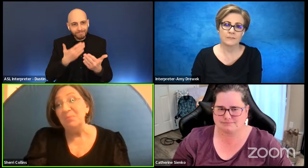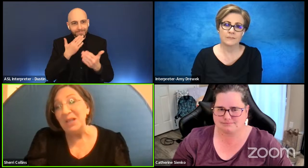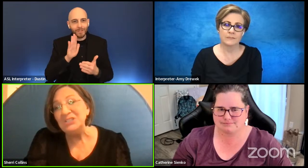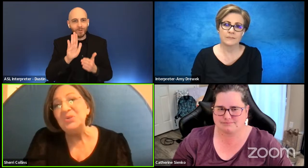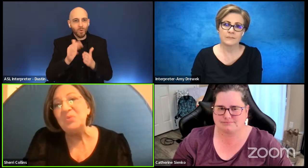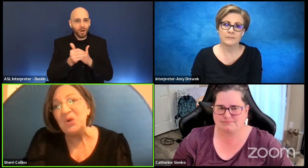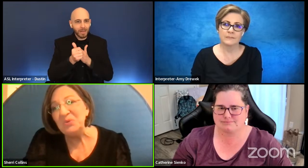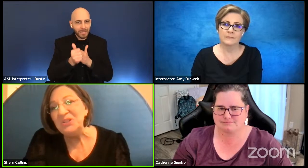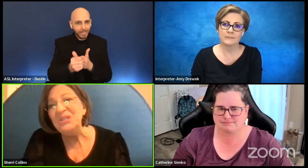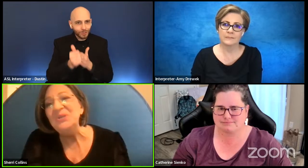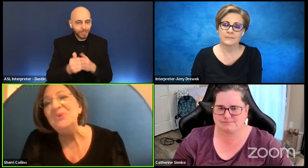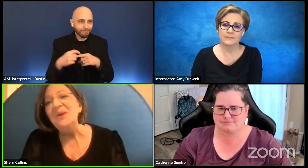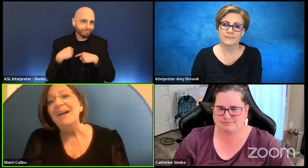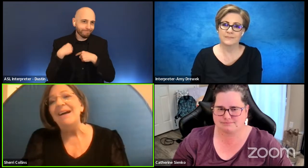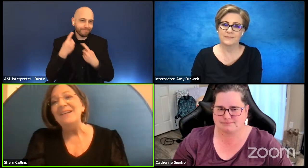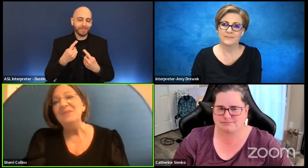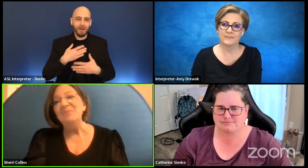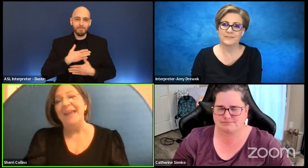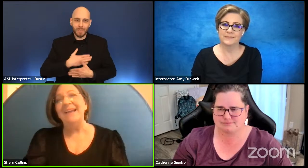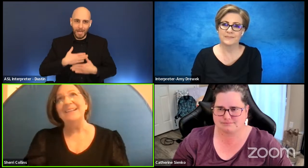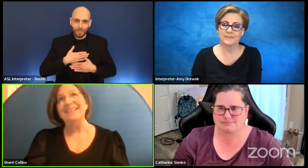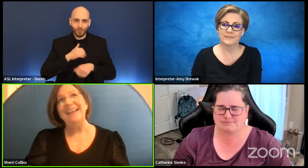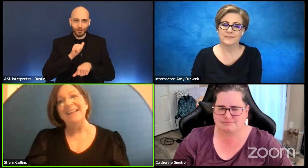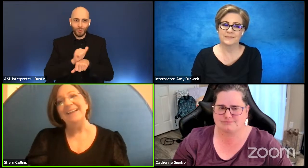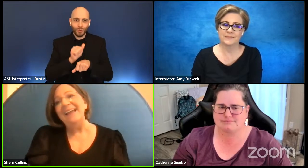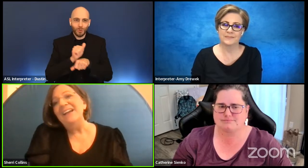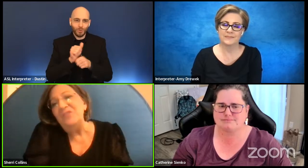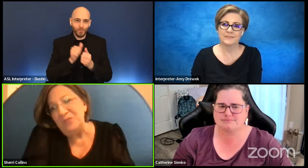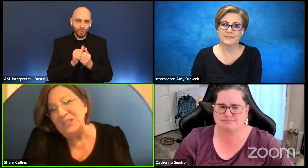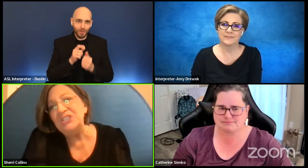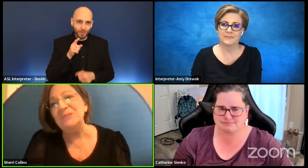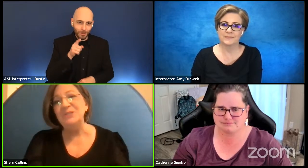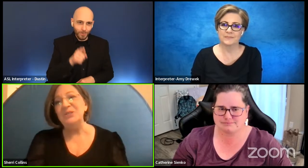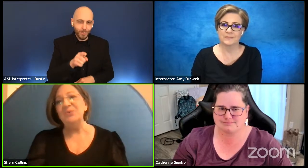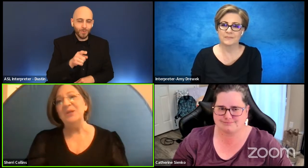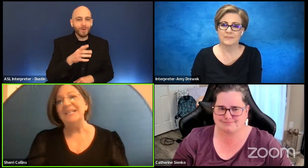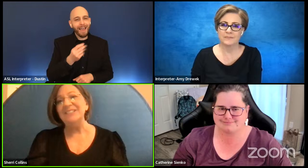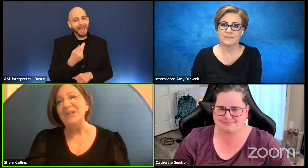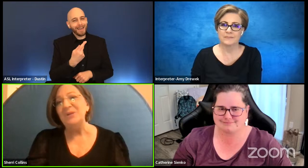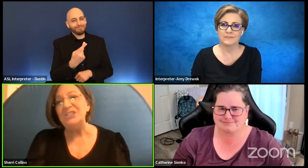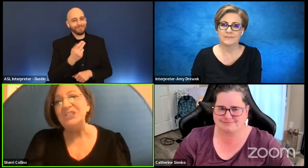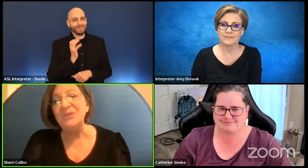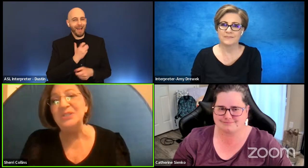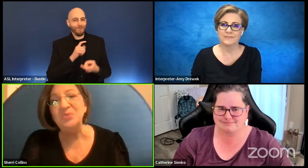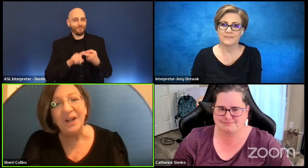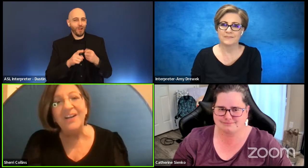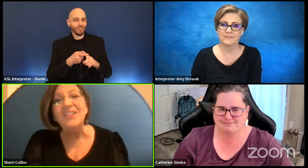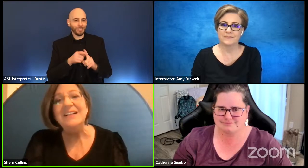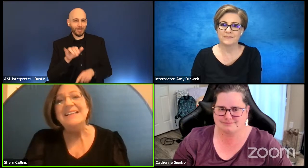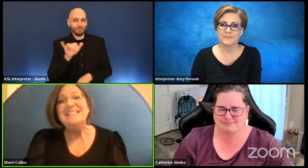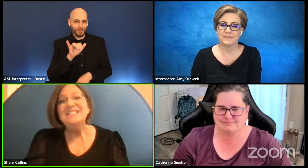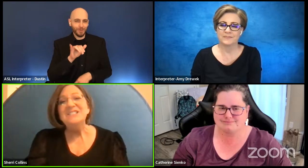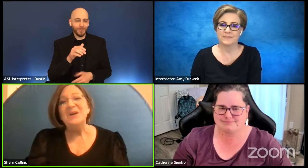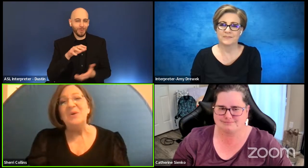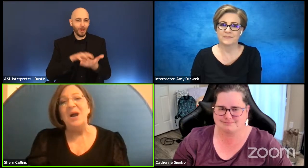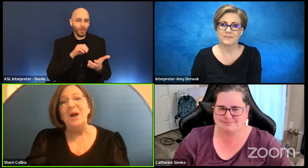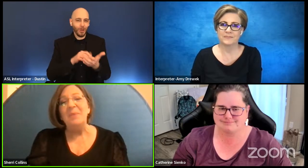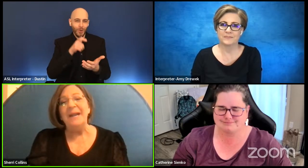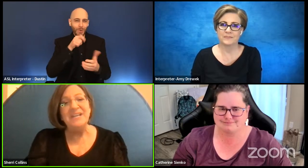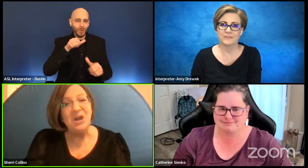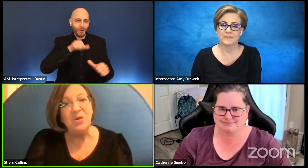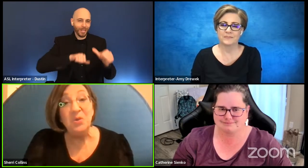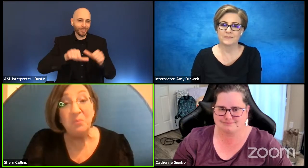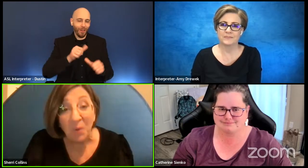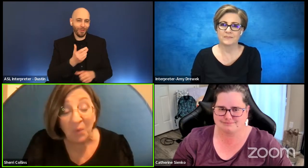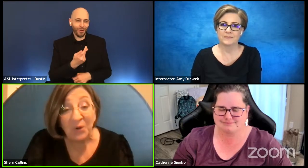it's been a pleasure working with you on the and our friendship too. We got to know each other as well. So